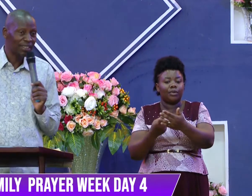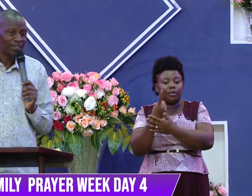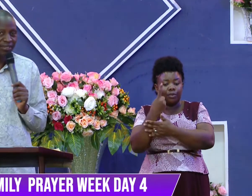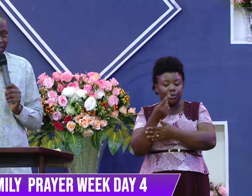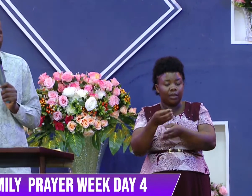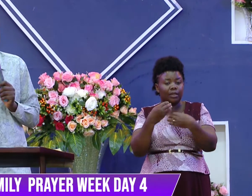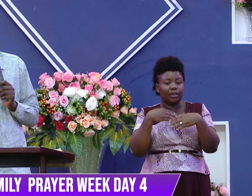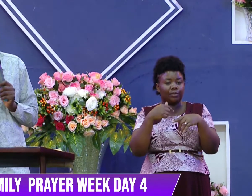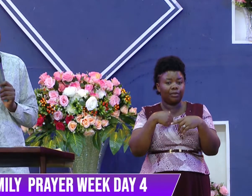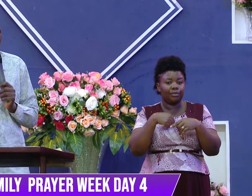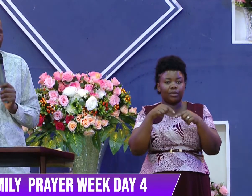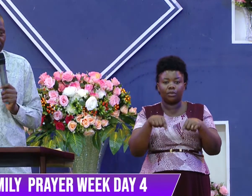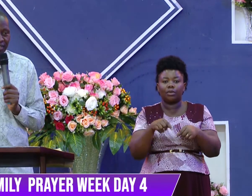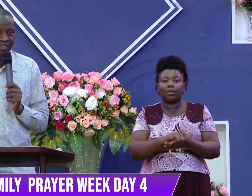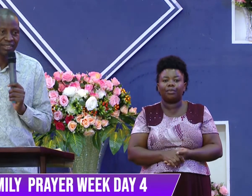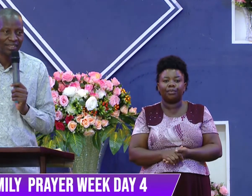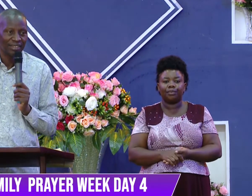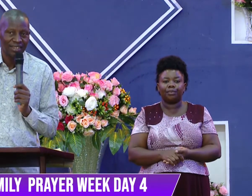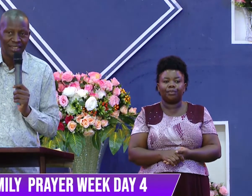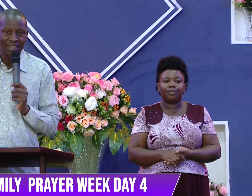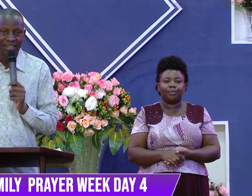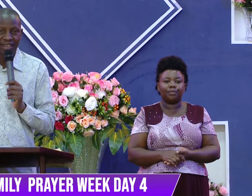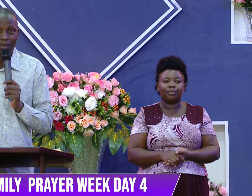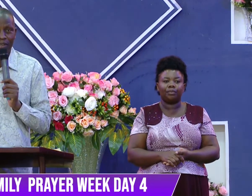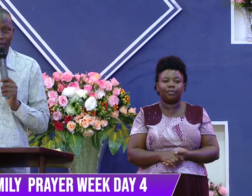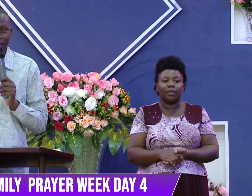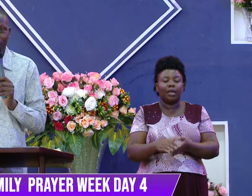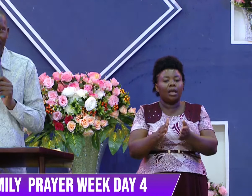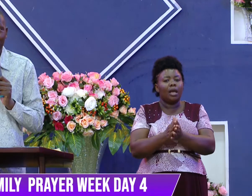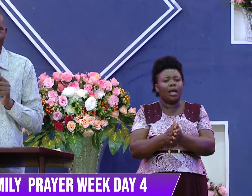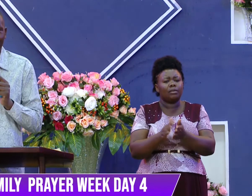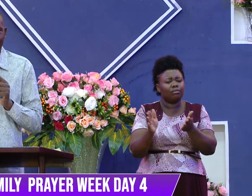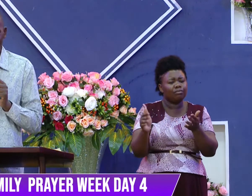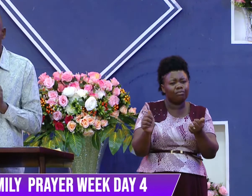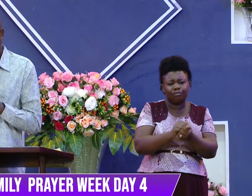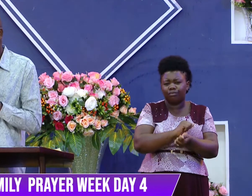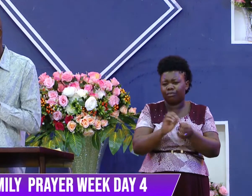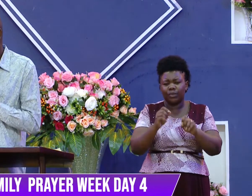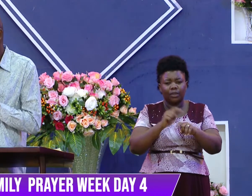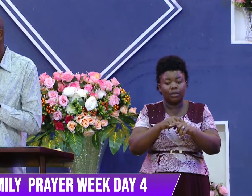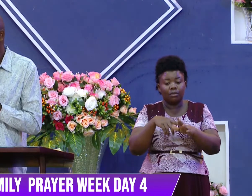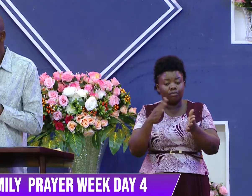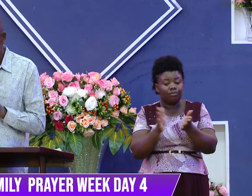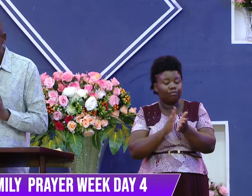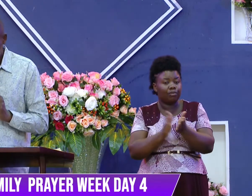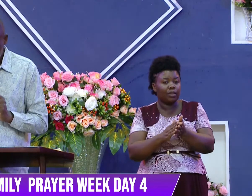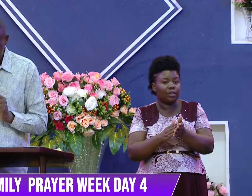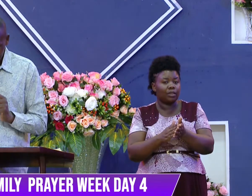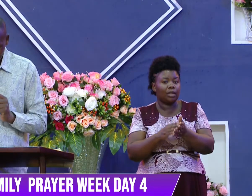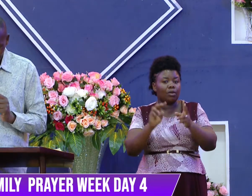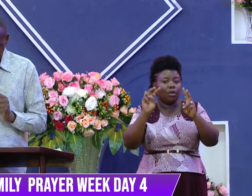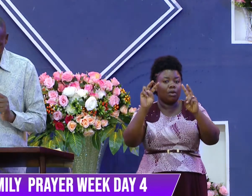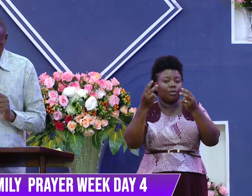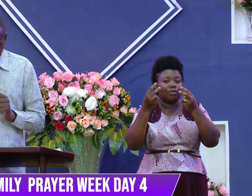Mukono. I thank the Lord for the opportunity granted to me today. Era obutamala budde bonna katugende mu kyawandiikibwa